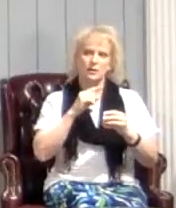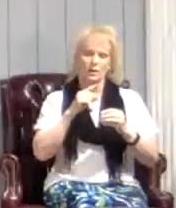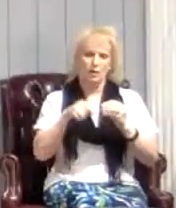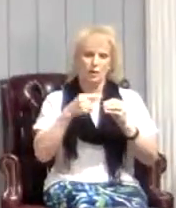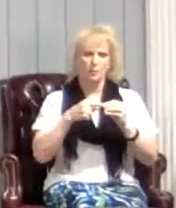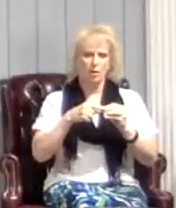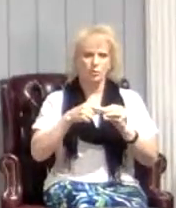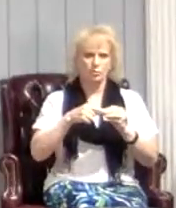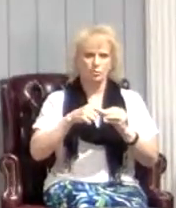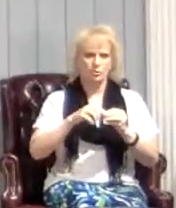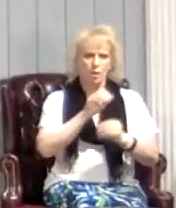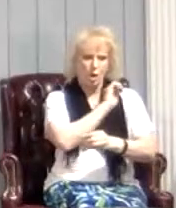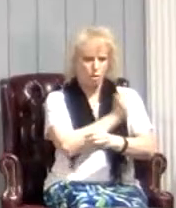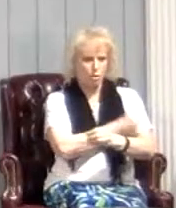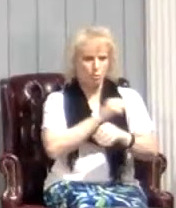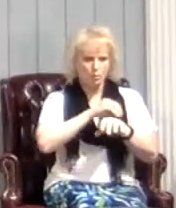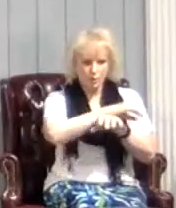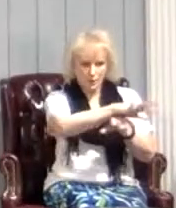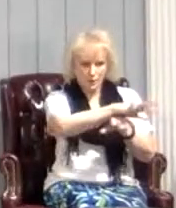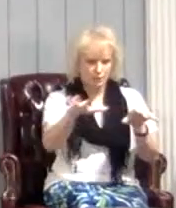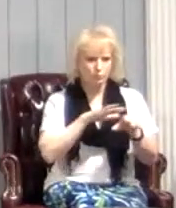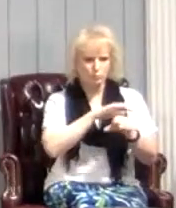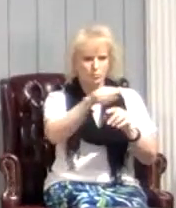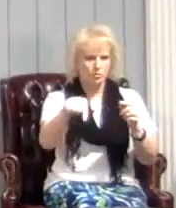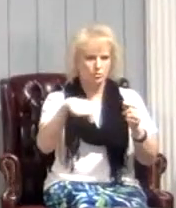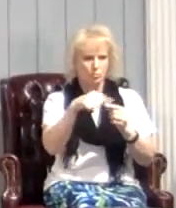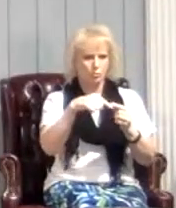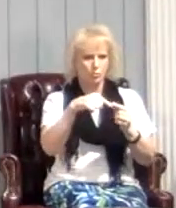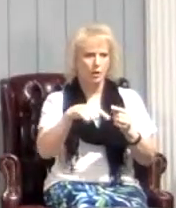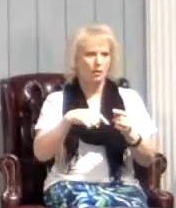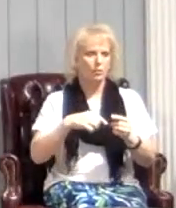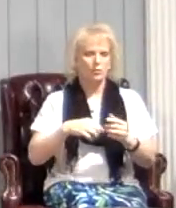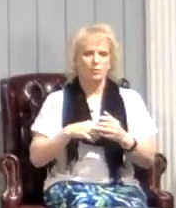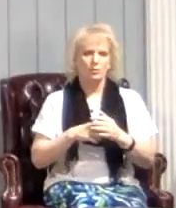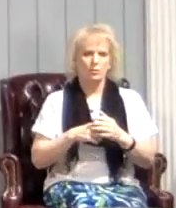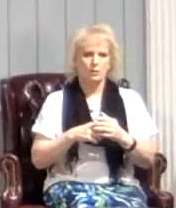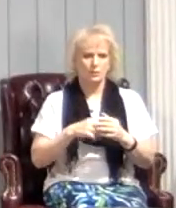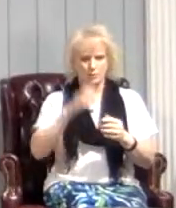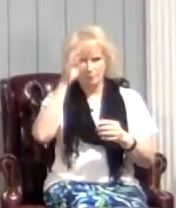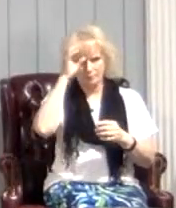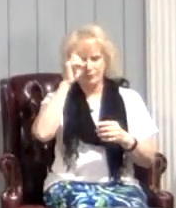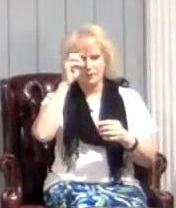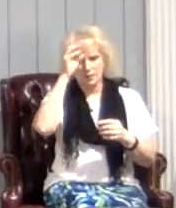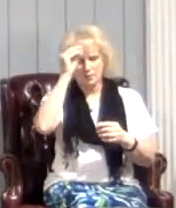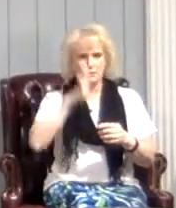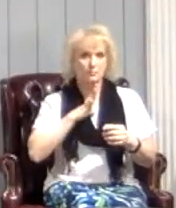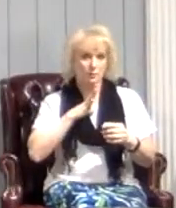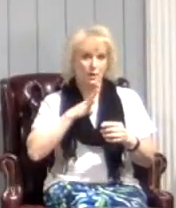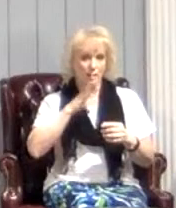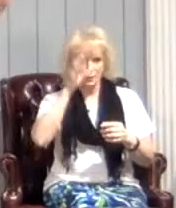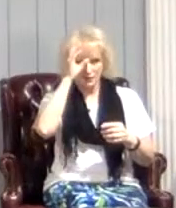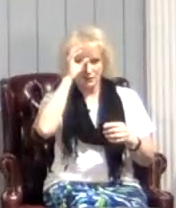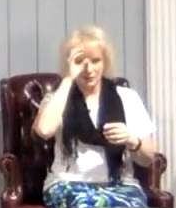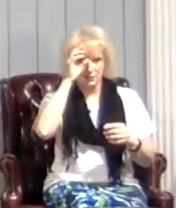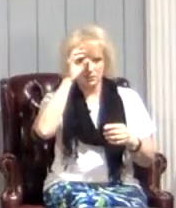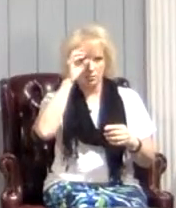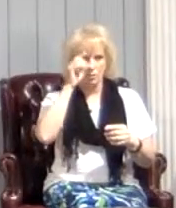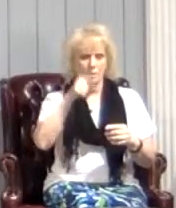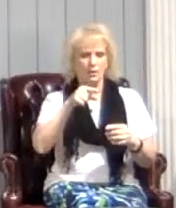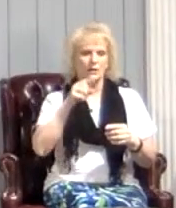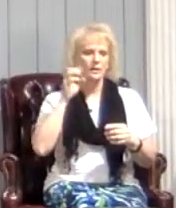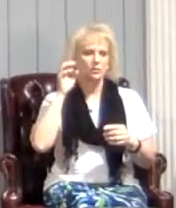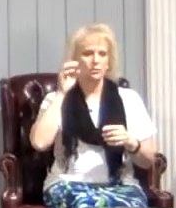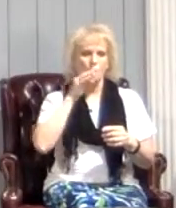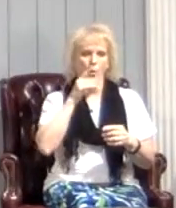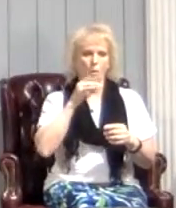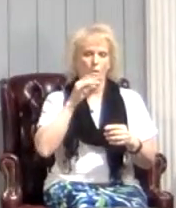influence in the world around you. So this man, his horn shall be exalted with honor. People know